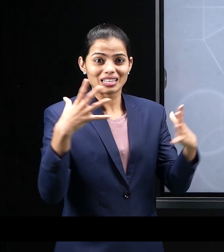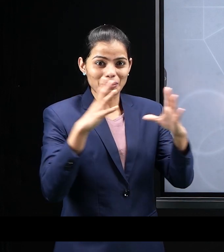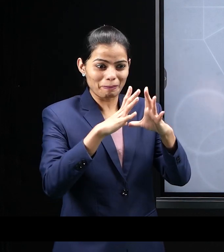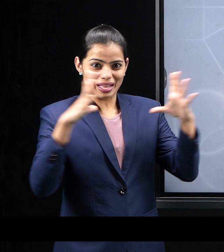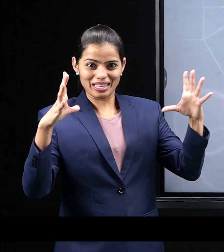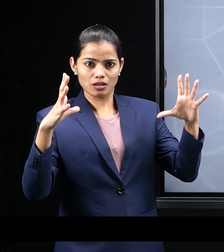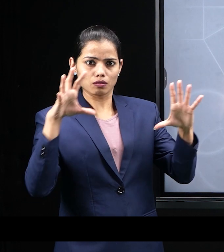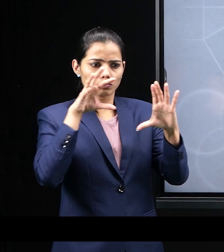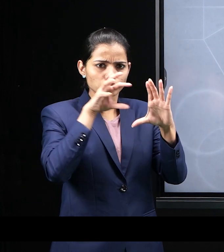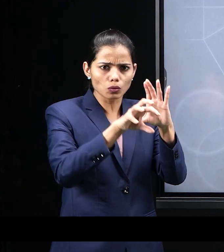proper set,